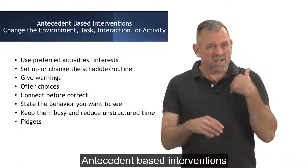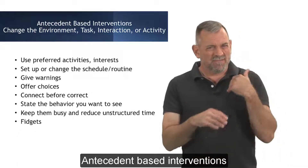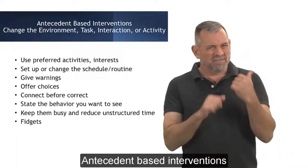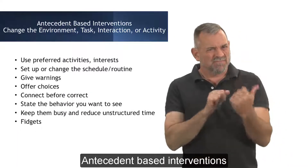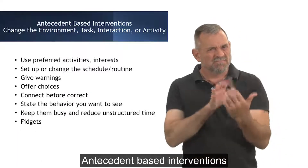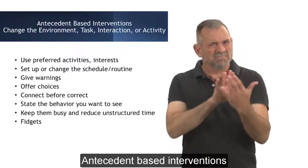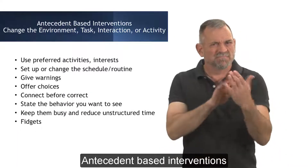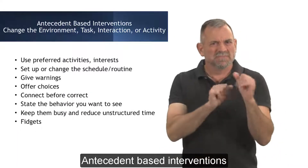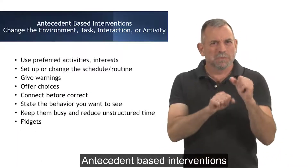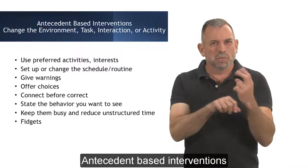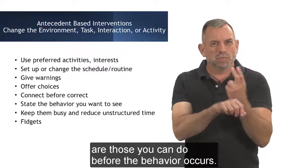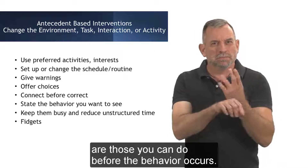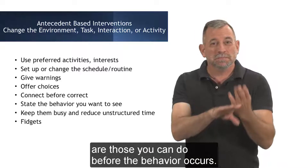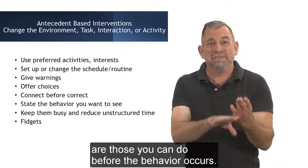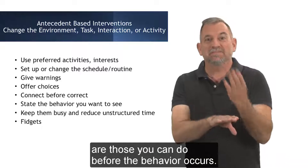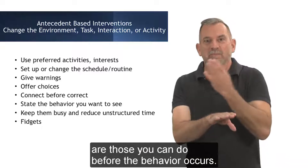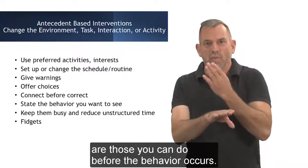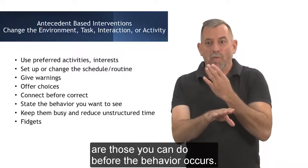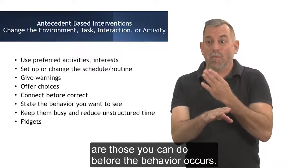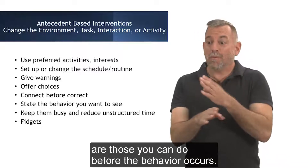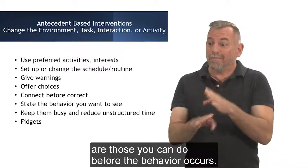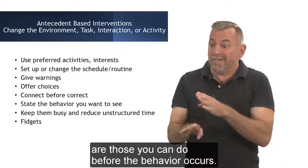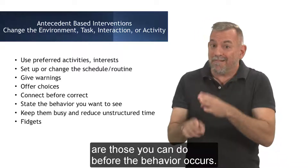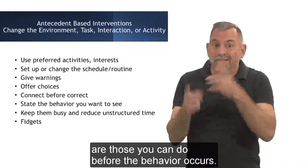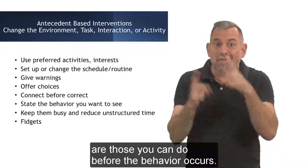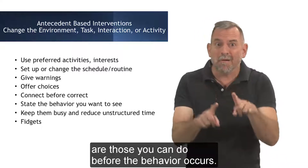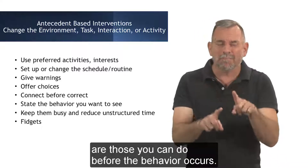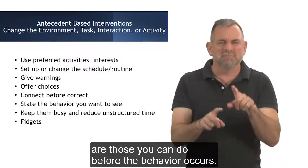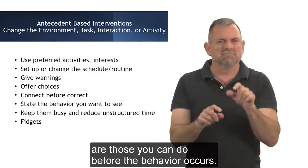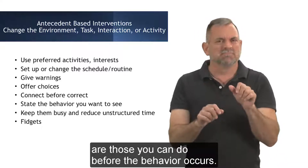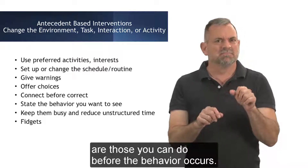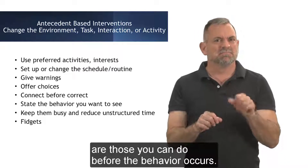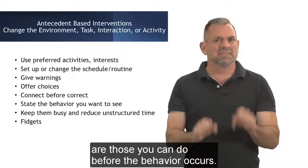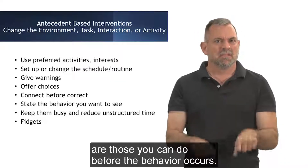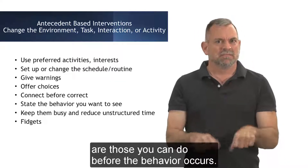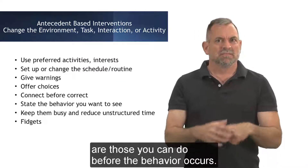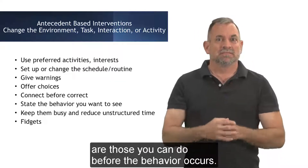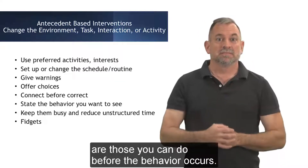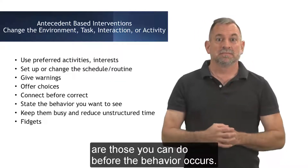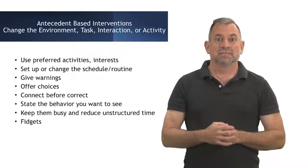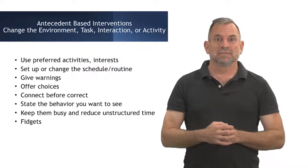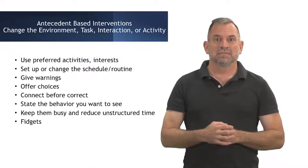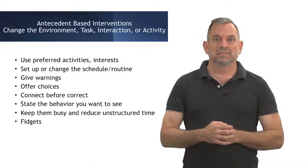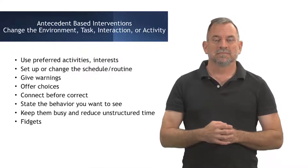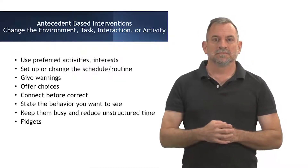Antecedent-based interventions are those you can do before the behavior occurs.